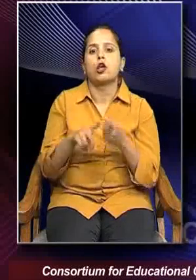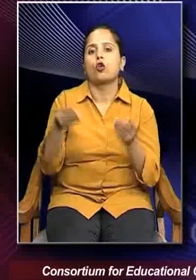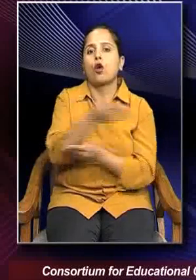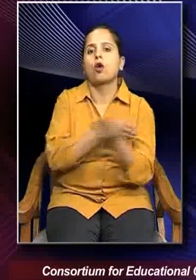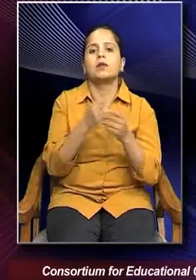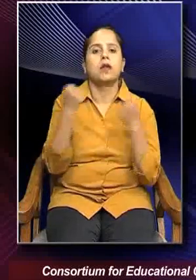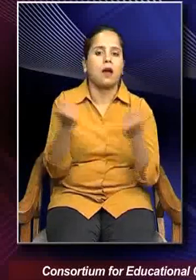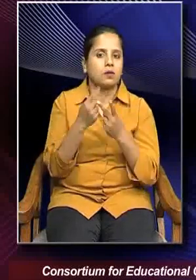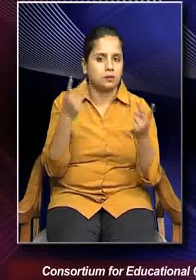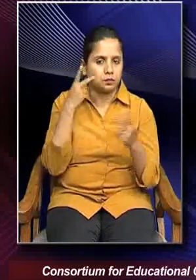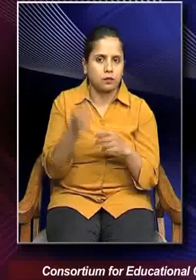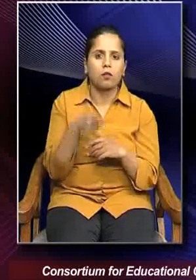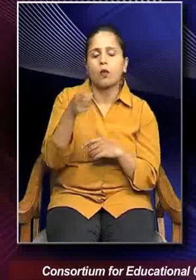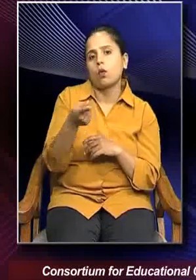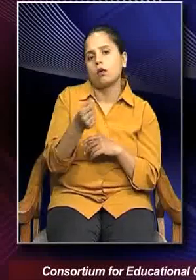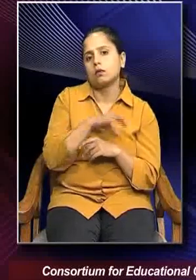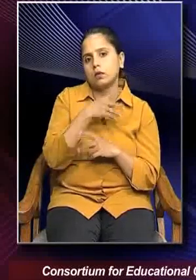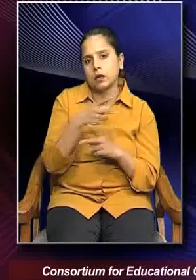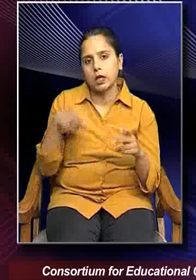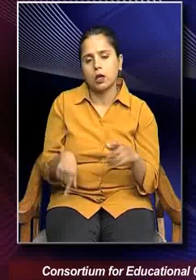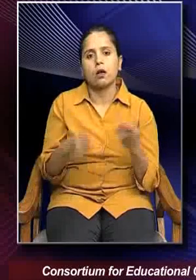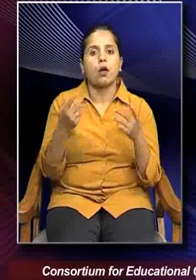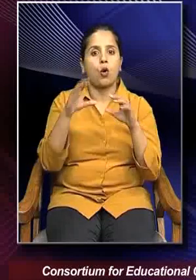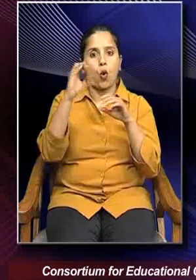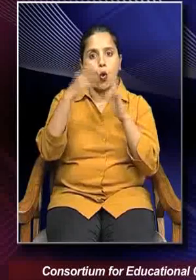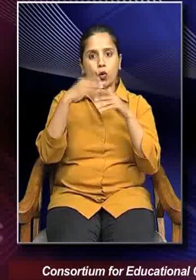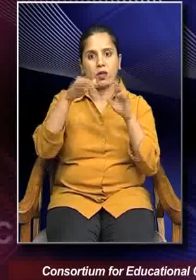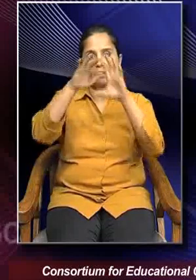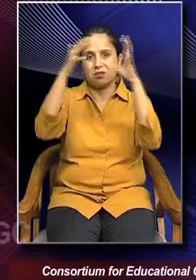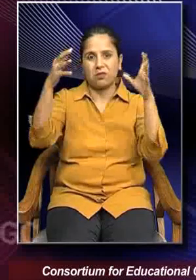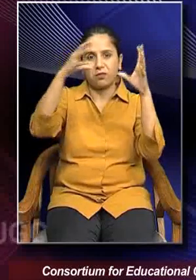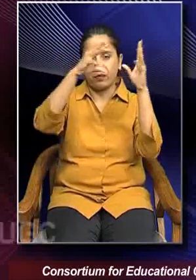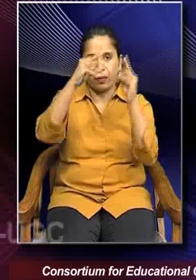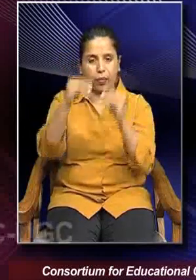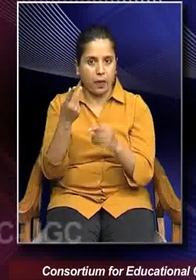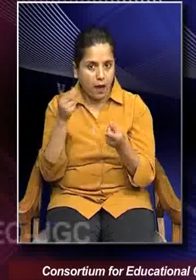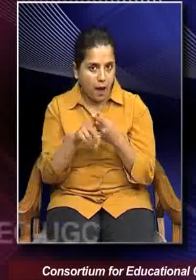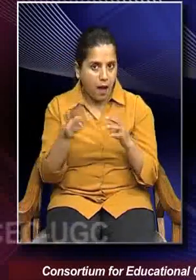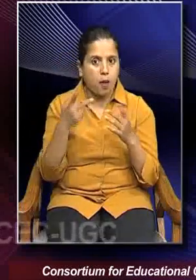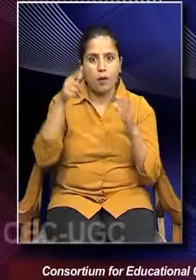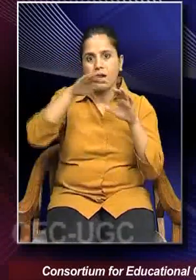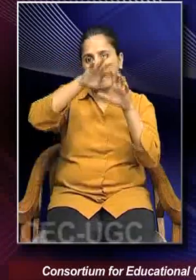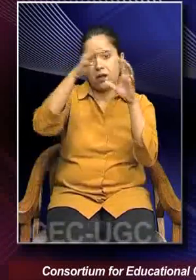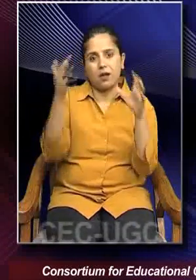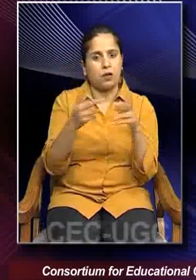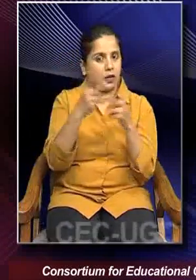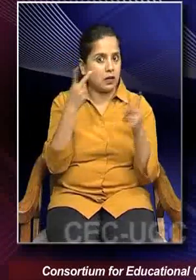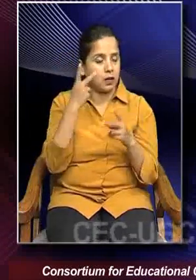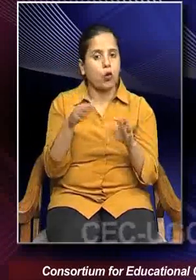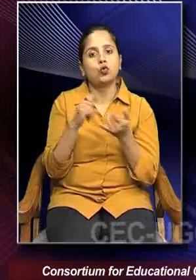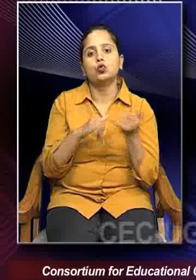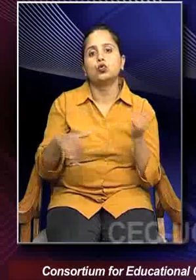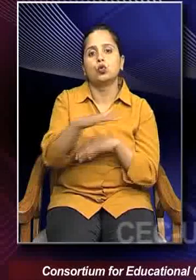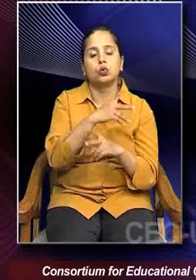as probably the cost of ozone depletion, maybe the cost of resource depletions, maybe social issues